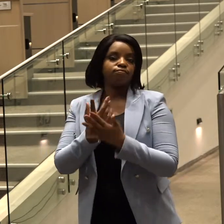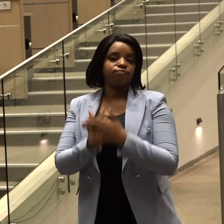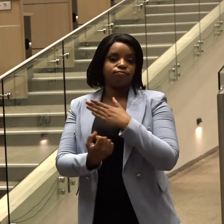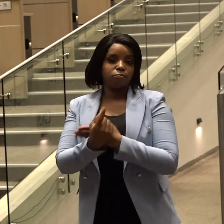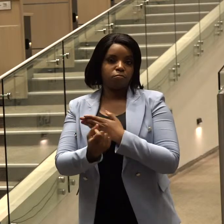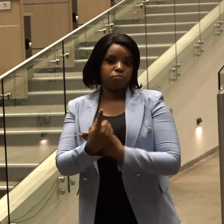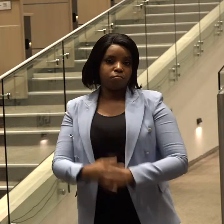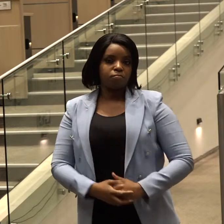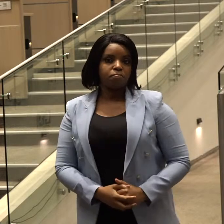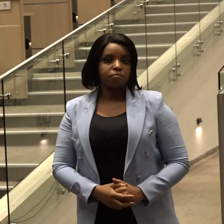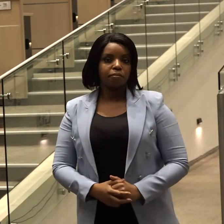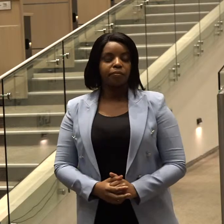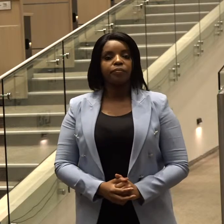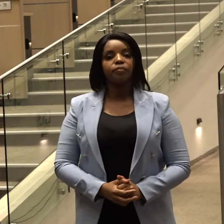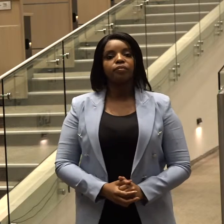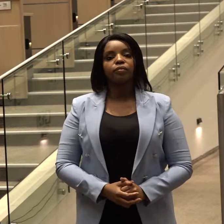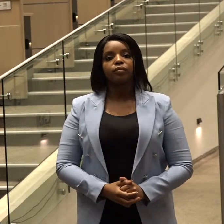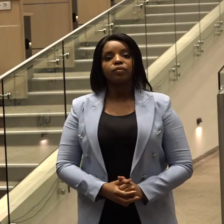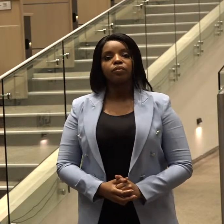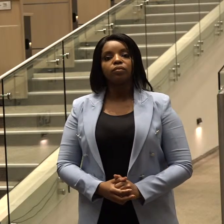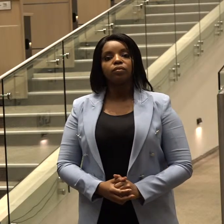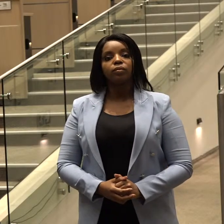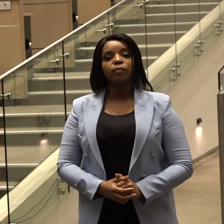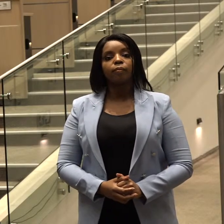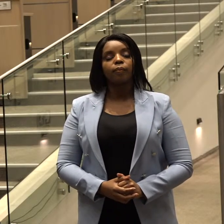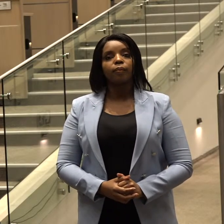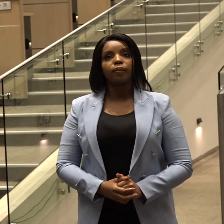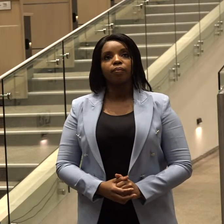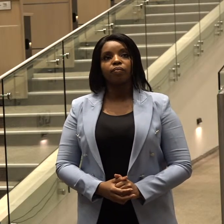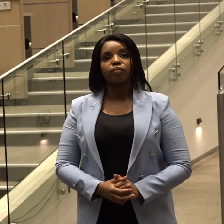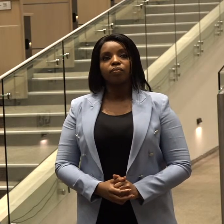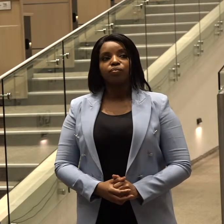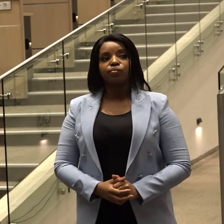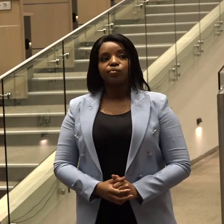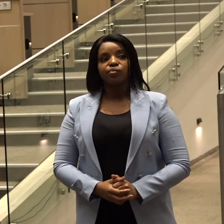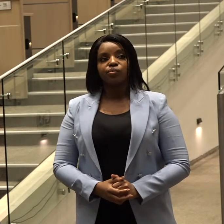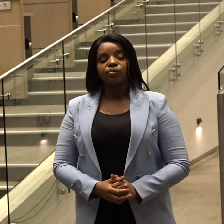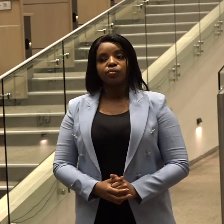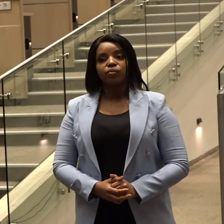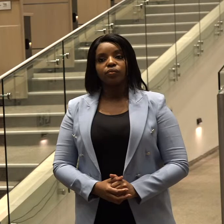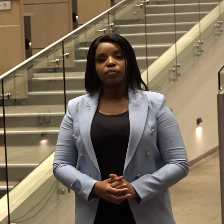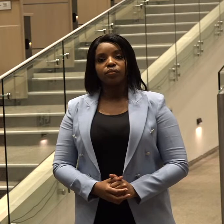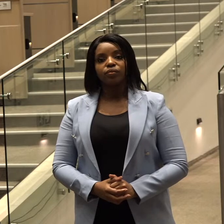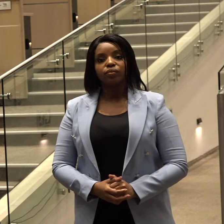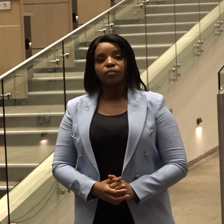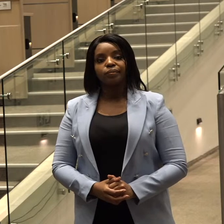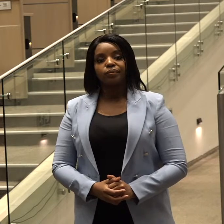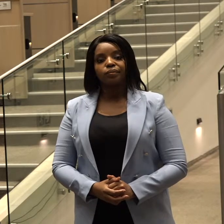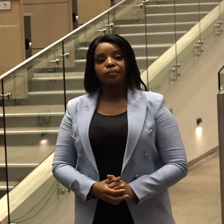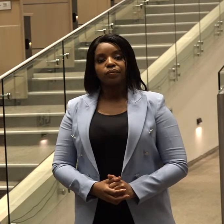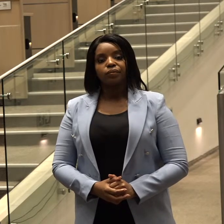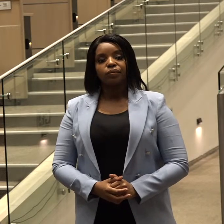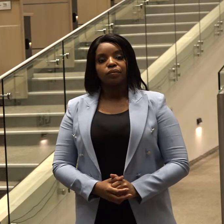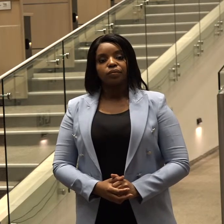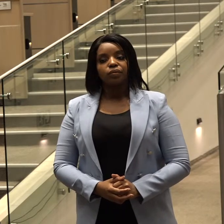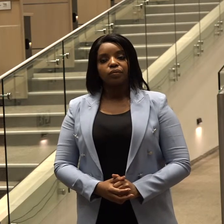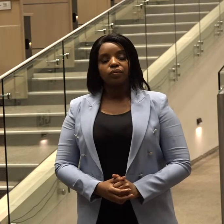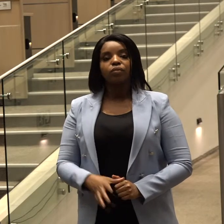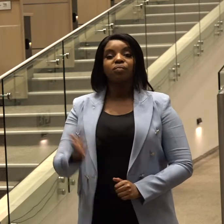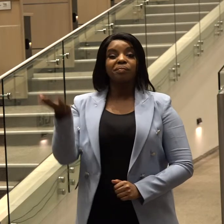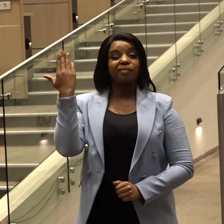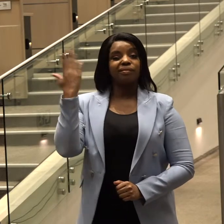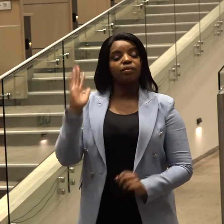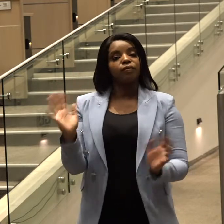the day the president I got the Day prayer the president of apostle got stuck in a